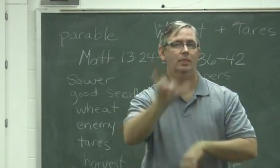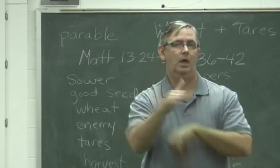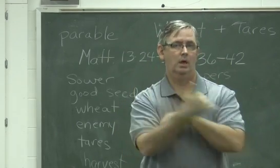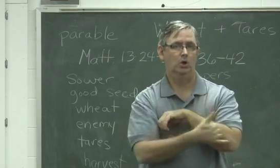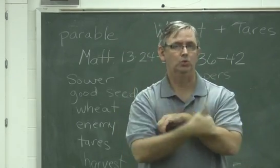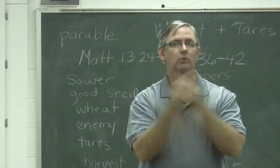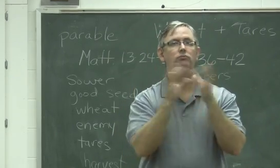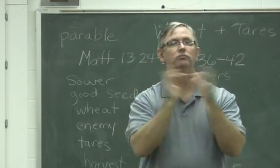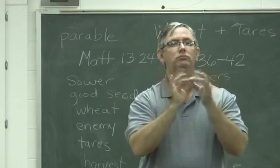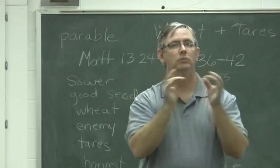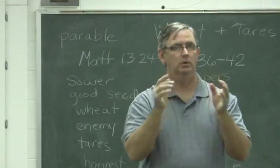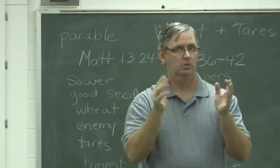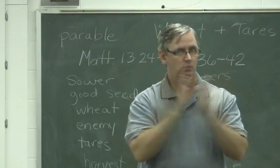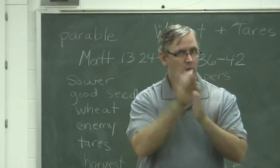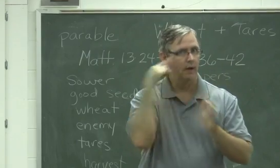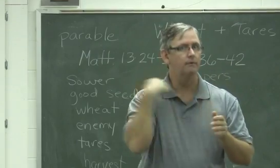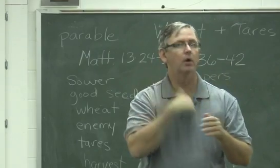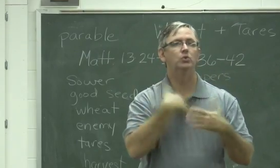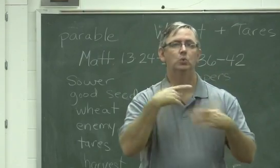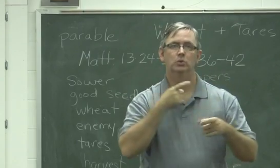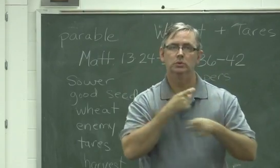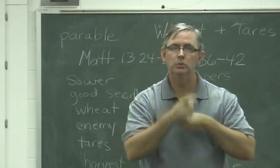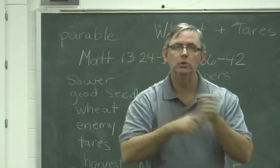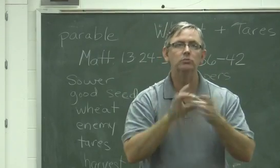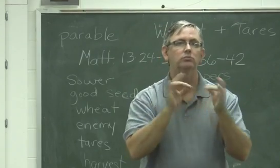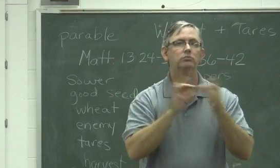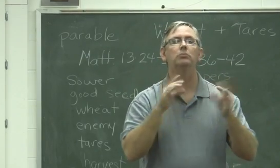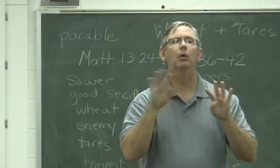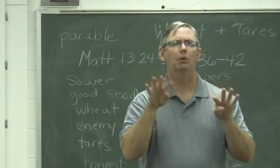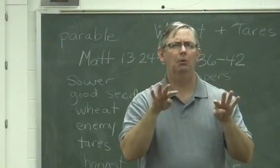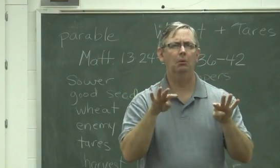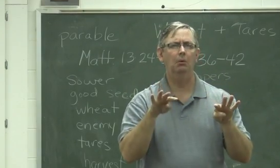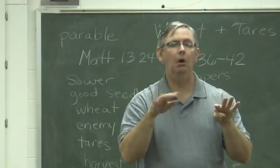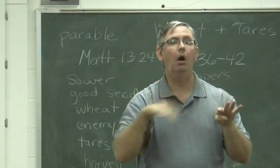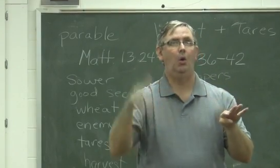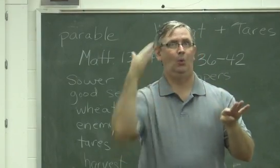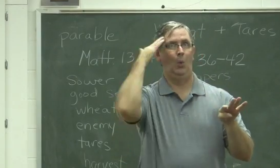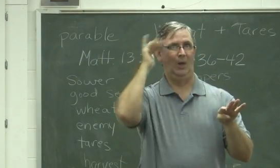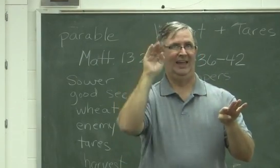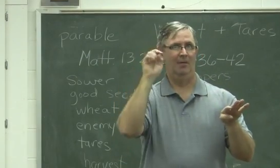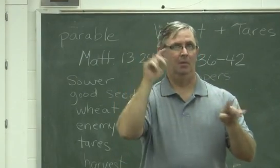missionaries about Yemen, and then he'll allow the internet to come back on,